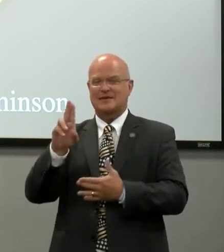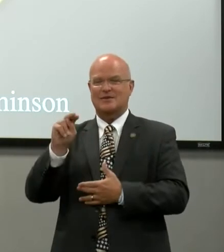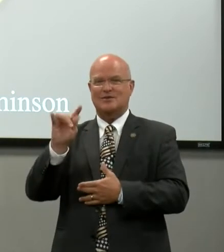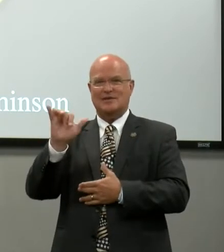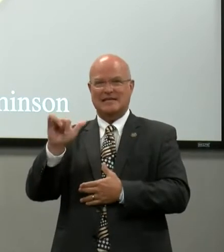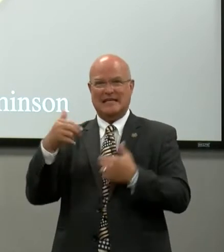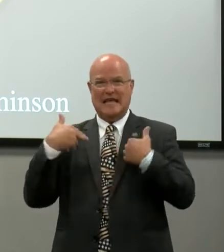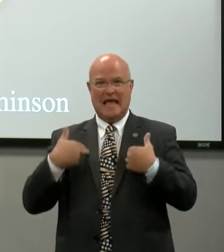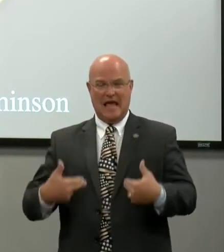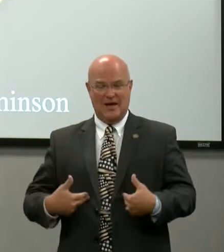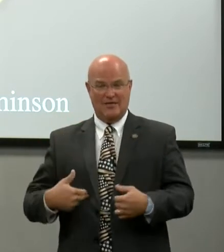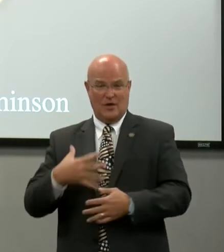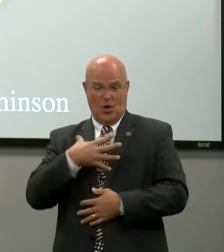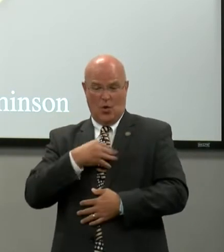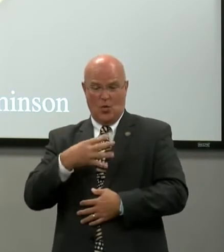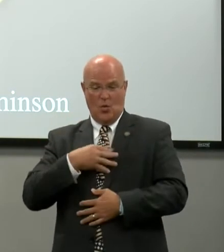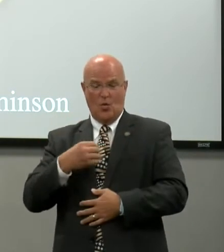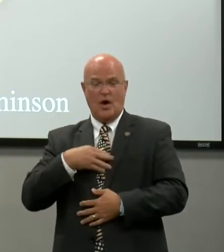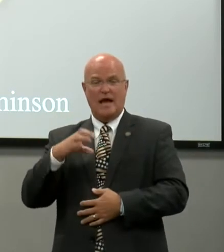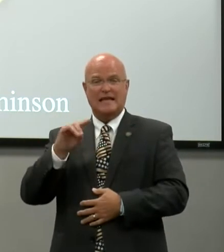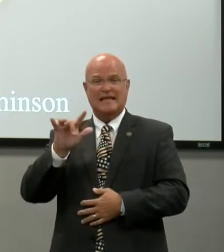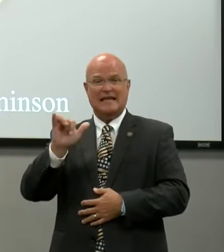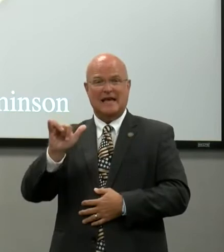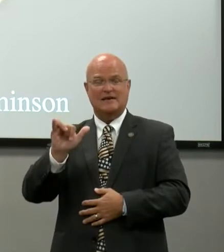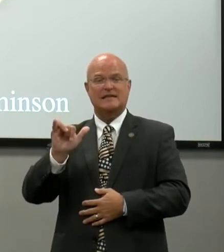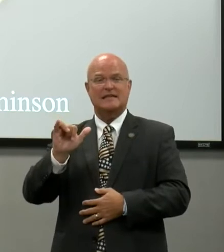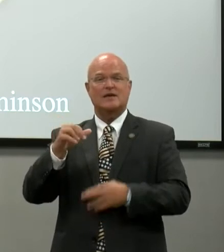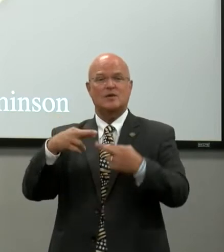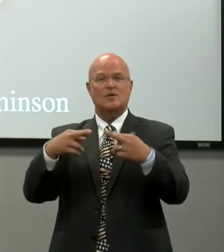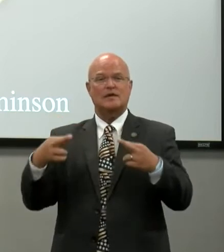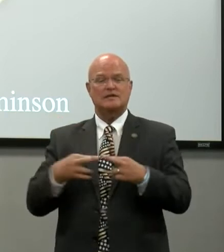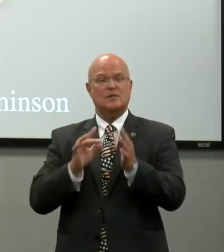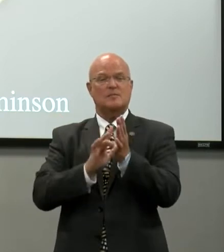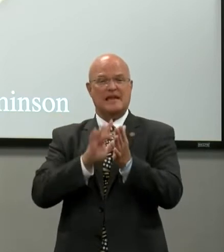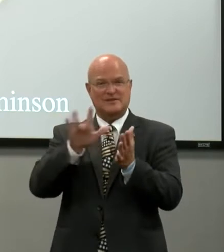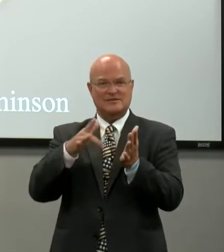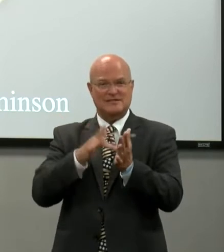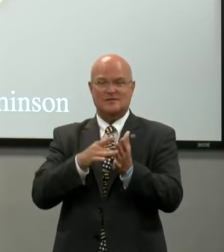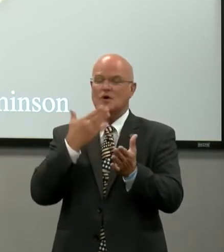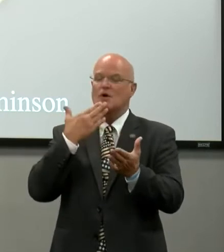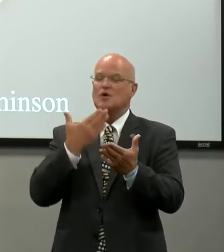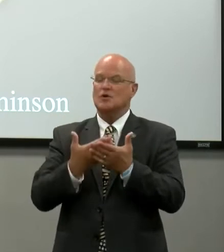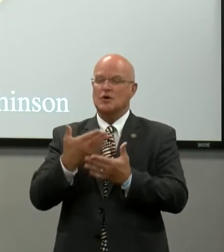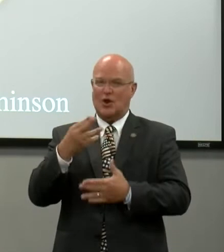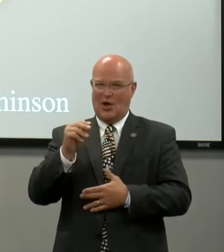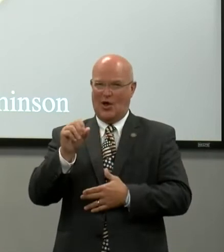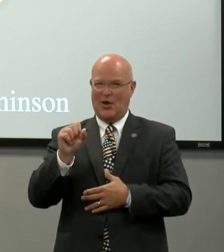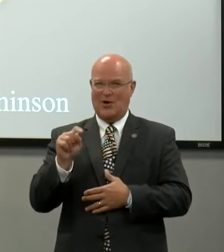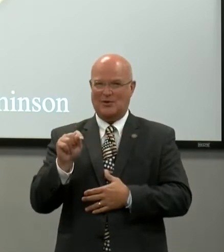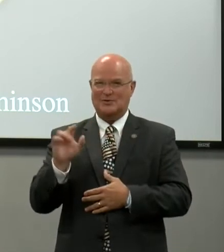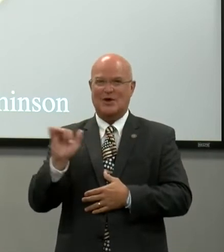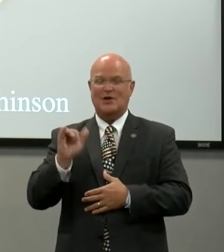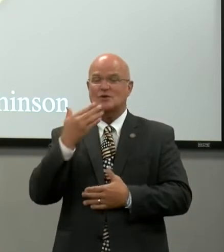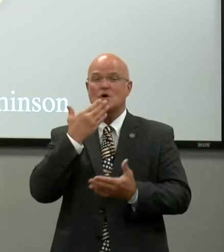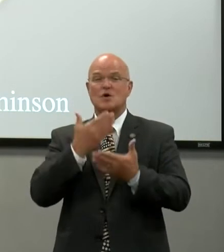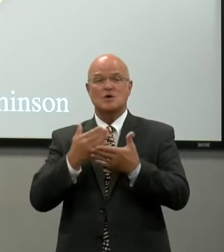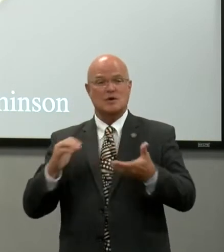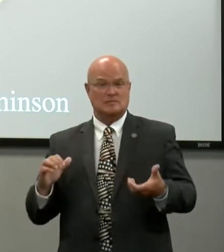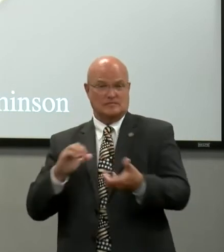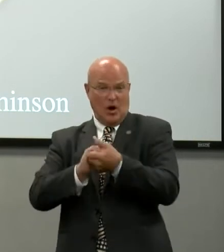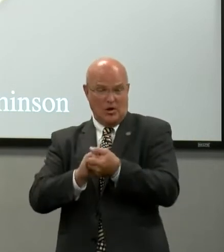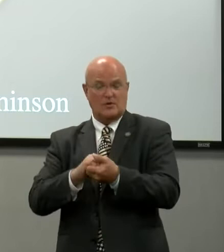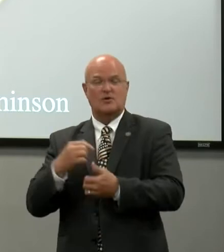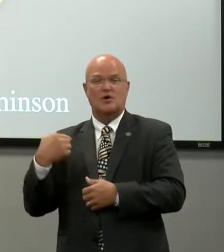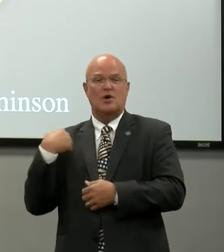Health, White County Regional Medical Center, who's been a great host for us today and also a great partner as